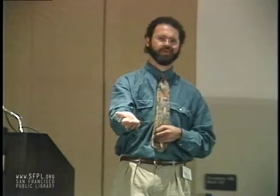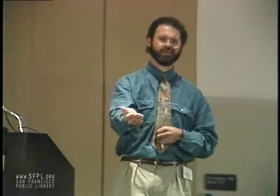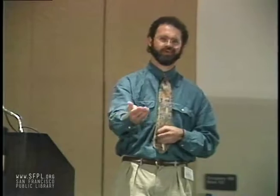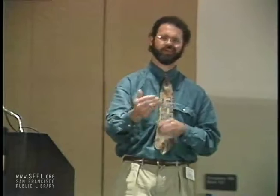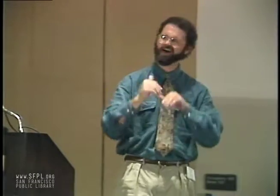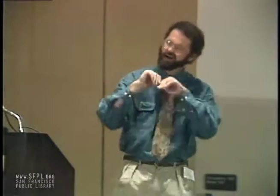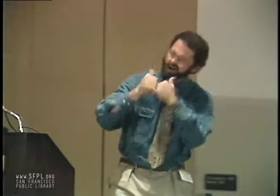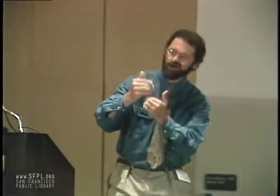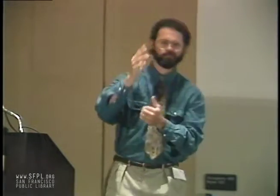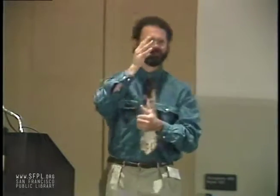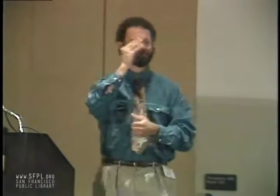was there?